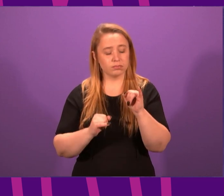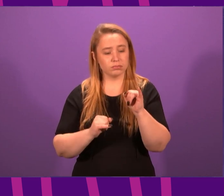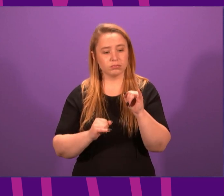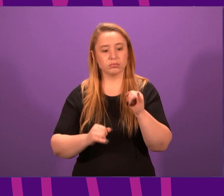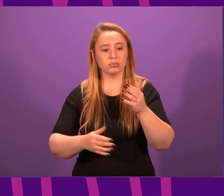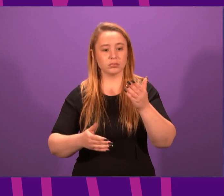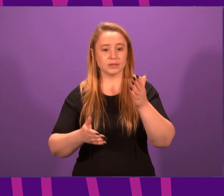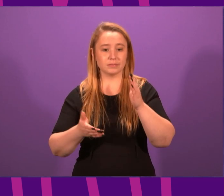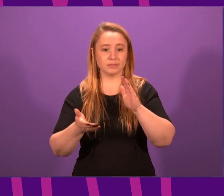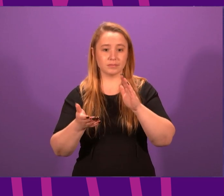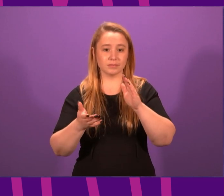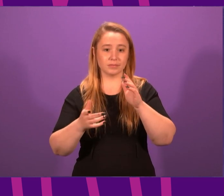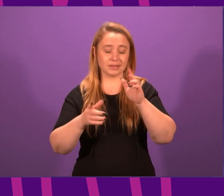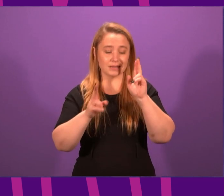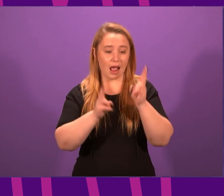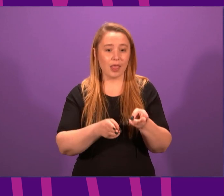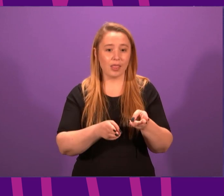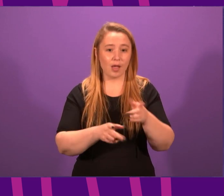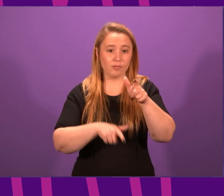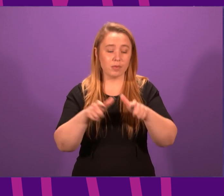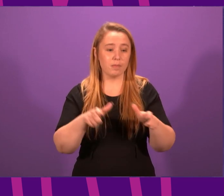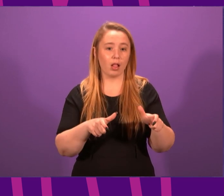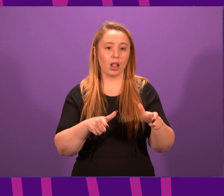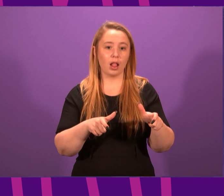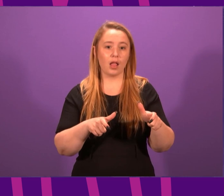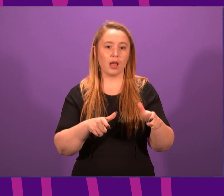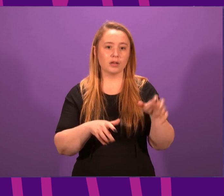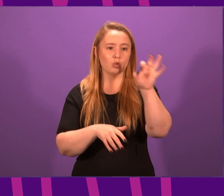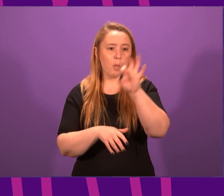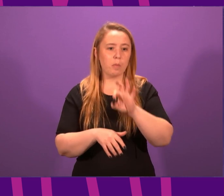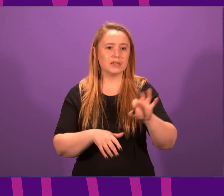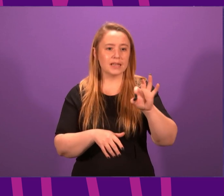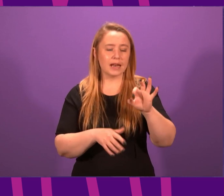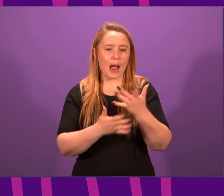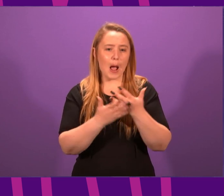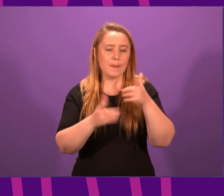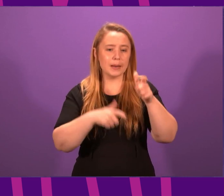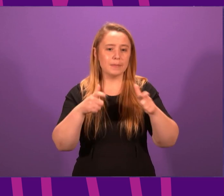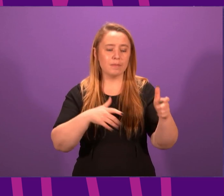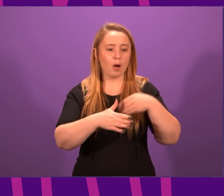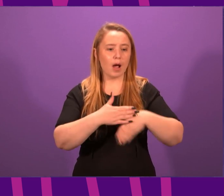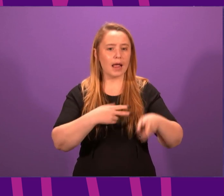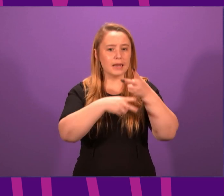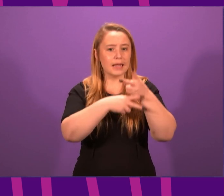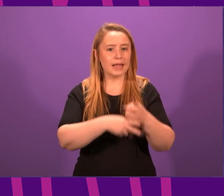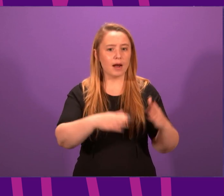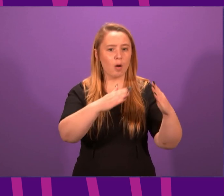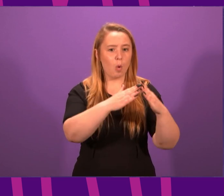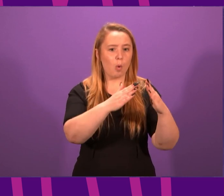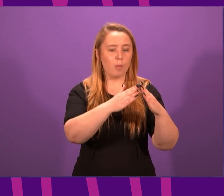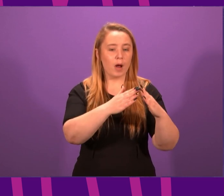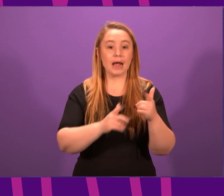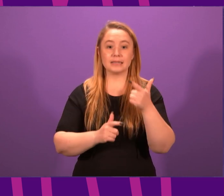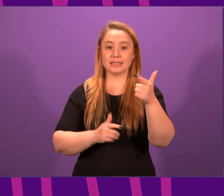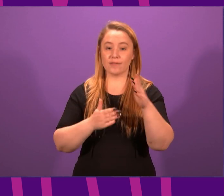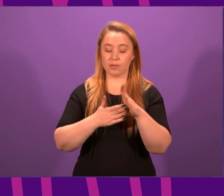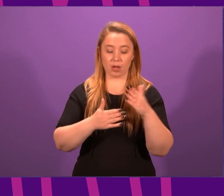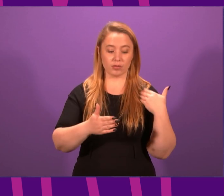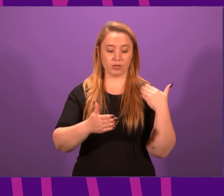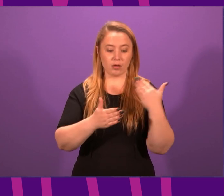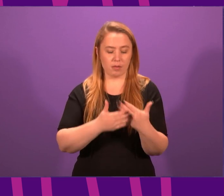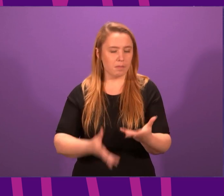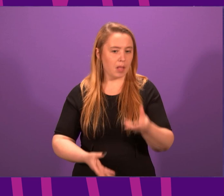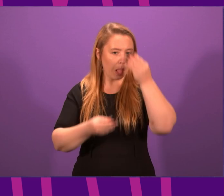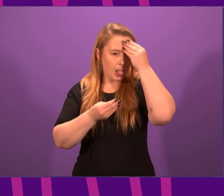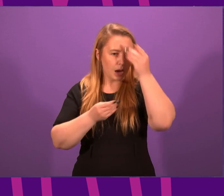of COVID, what percentage of them are currently occurring in care homes? And what, after 7 months into this pandemic, lessons have